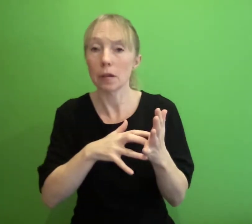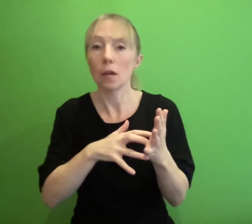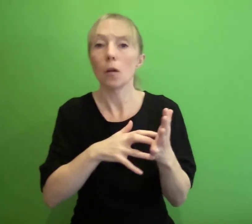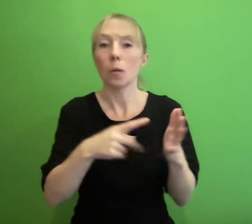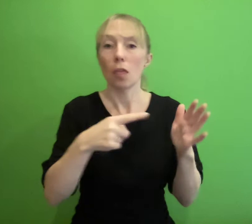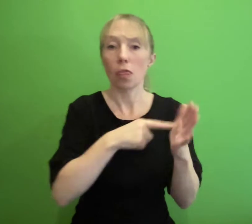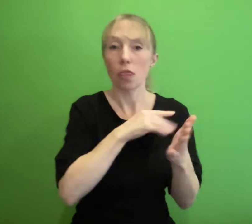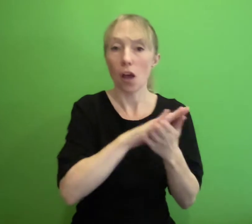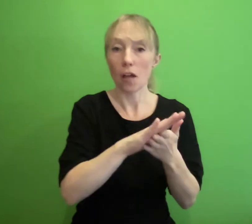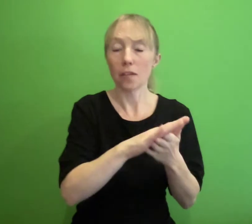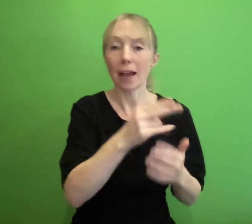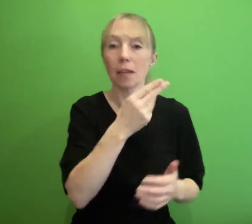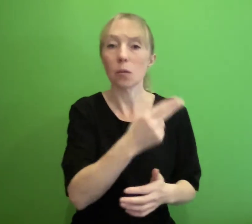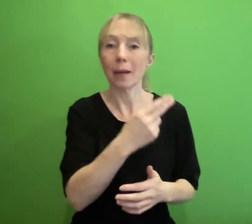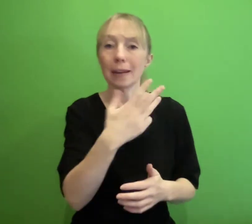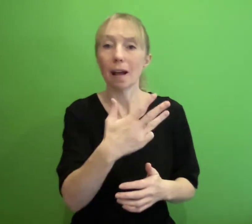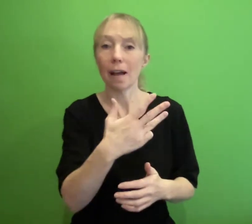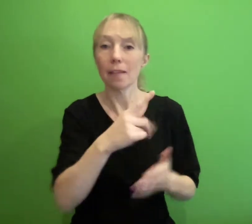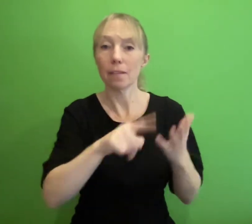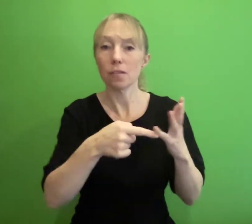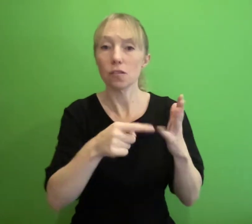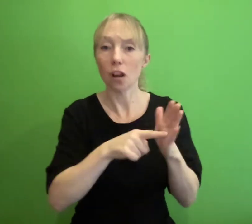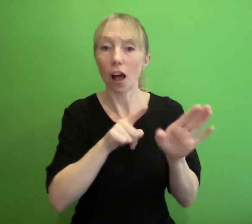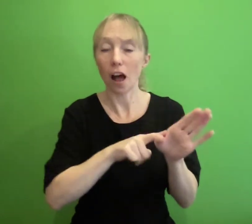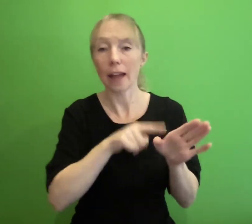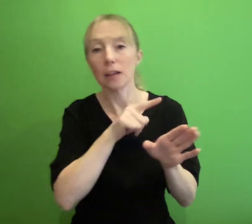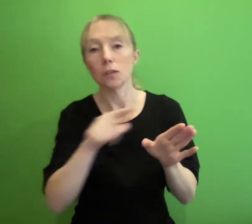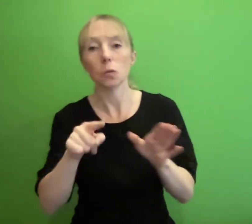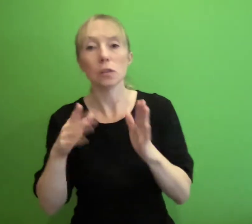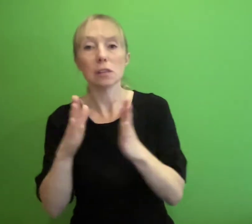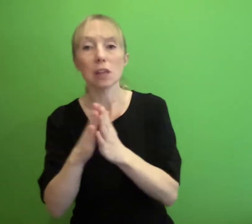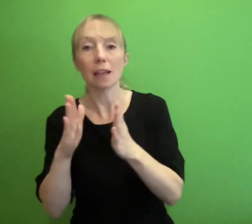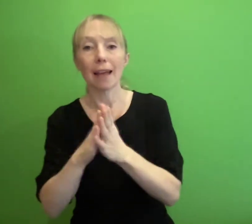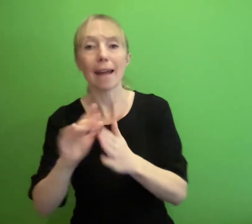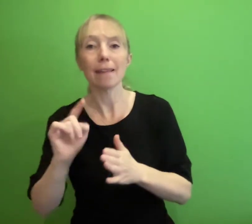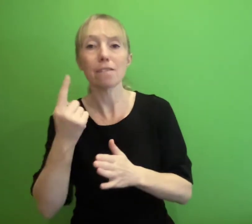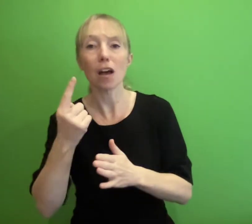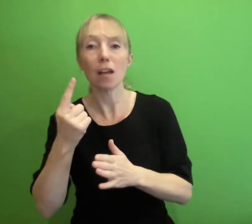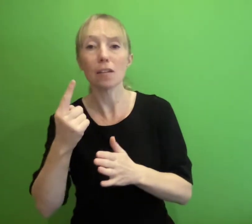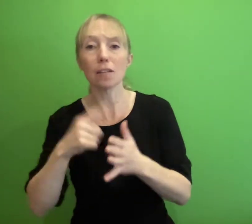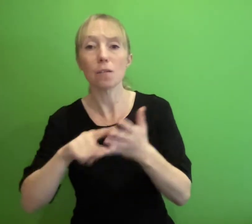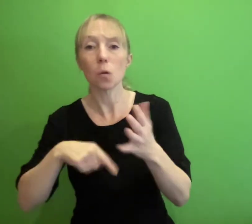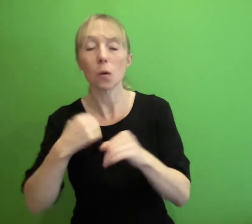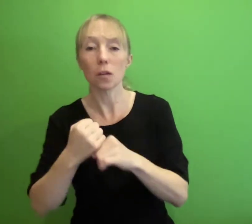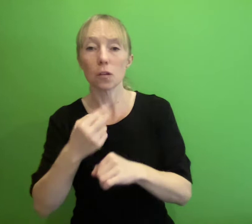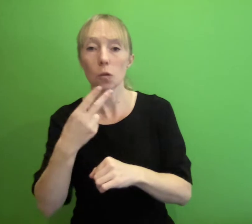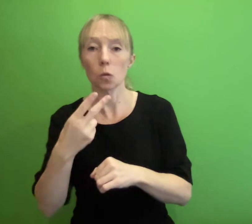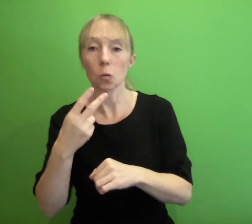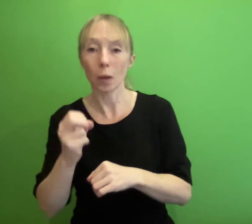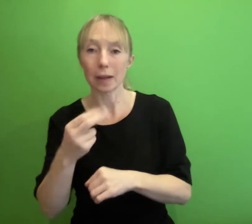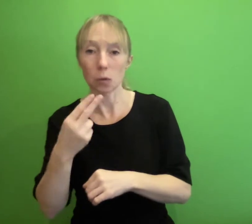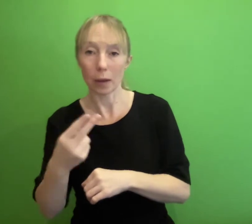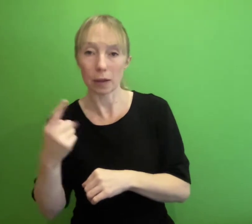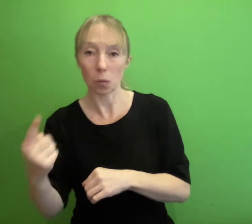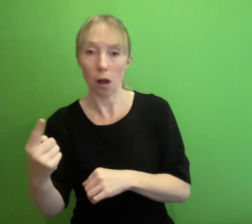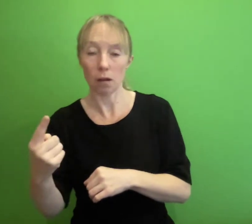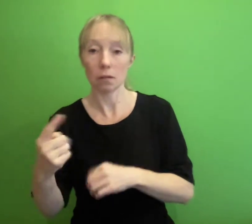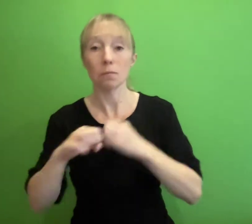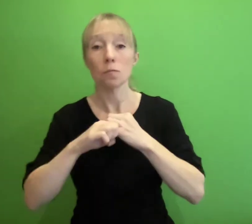Thursday the 29th of July and Sunday the 1st of August 2021. It was promoted as an open